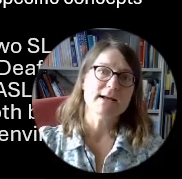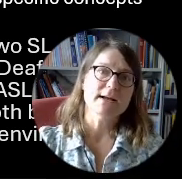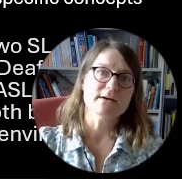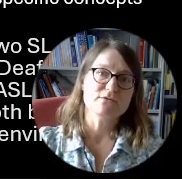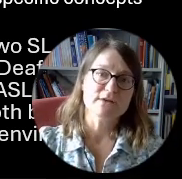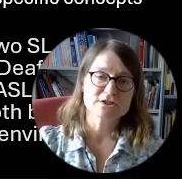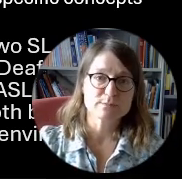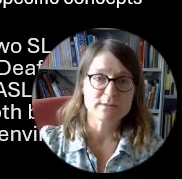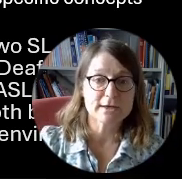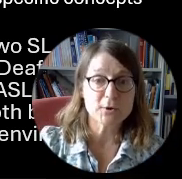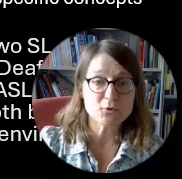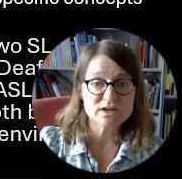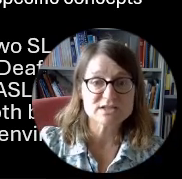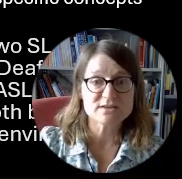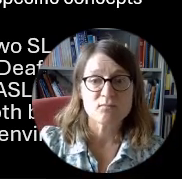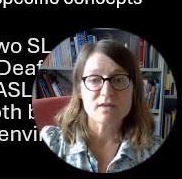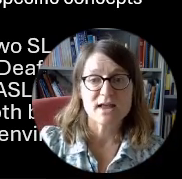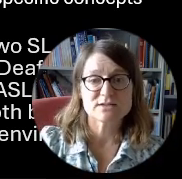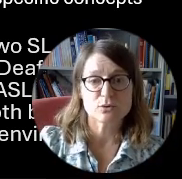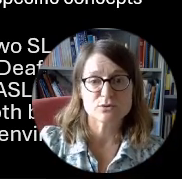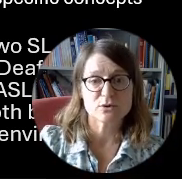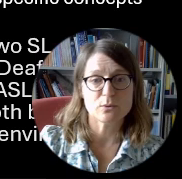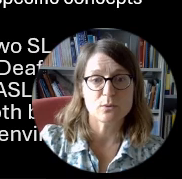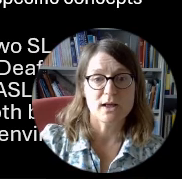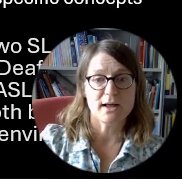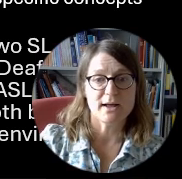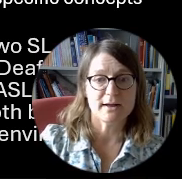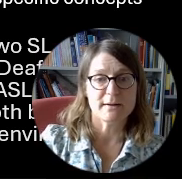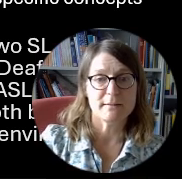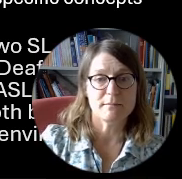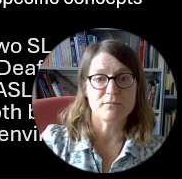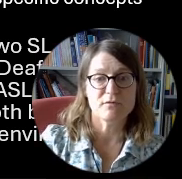many French-speaking countries, as also